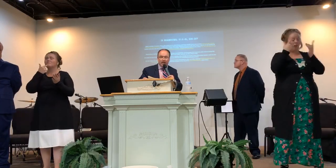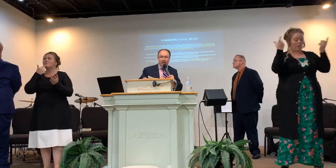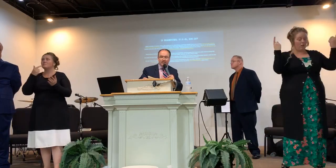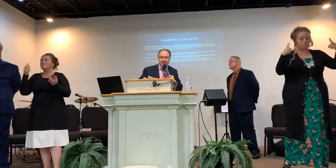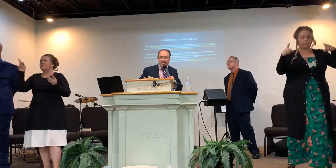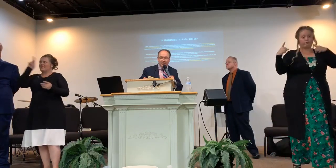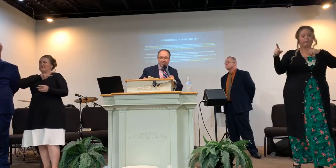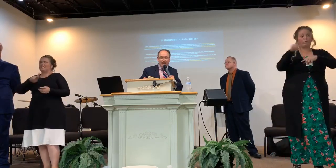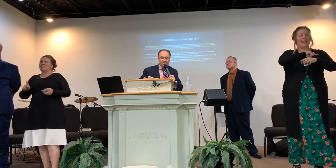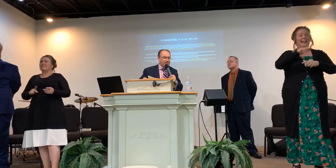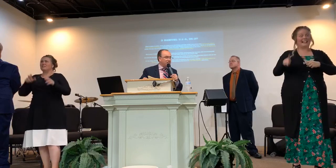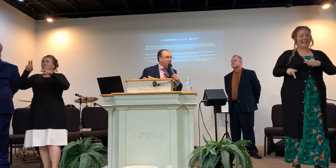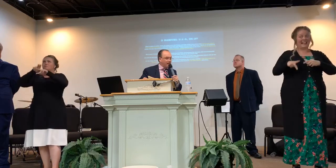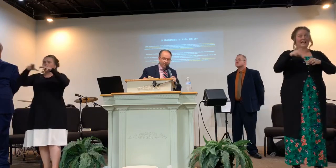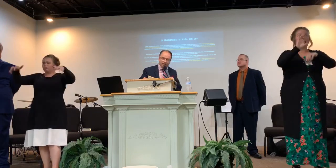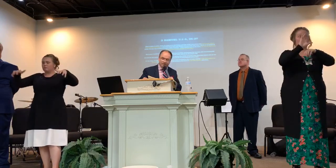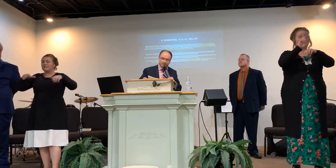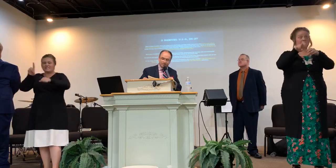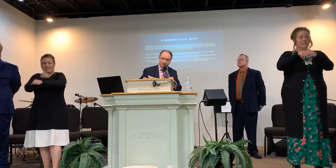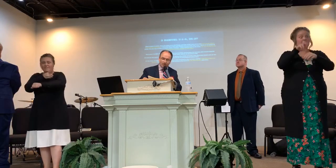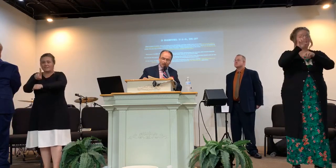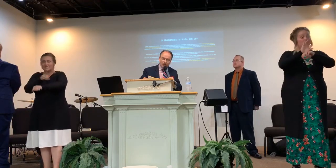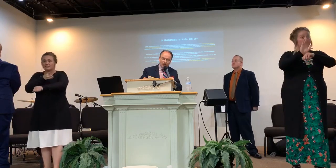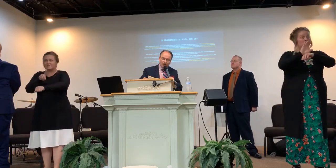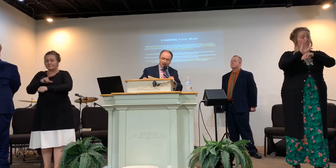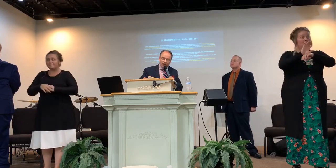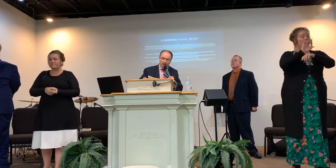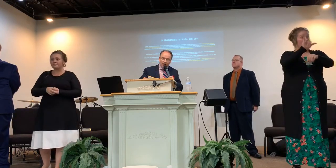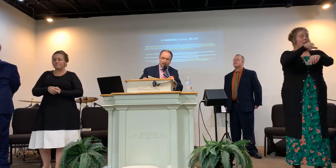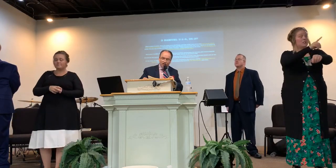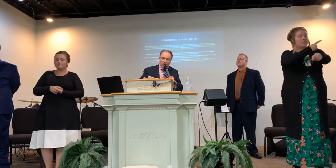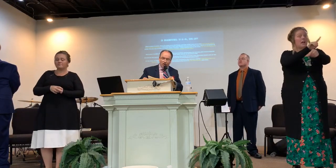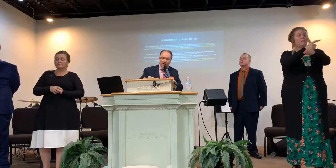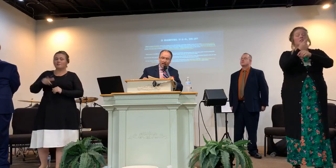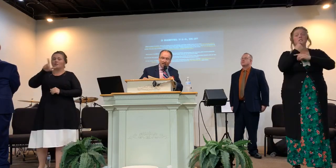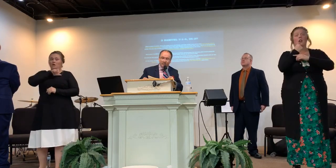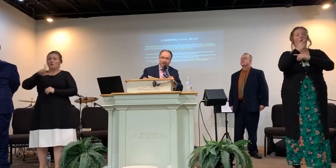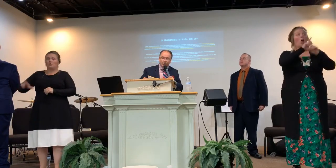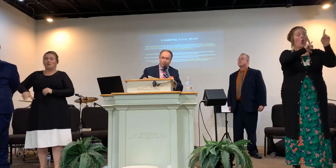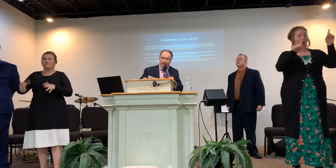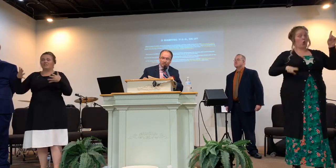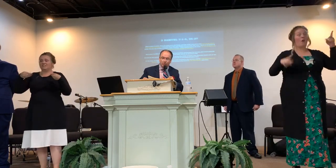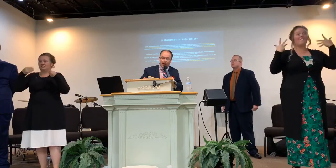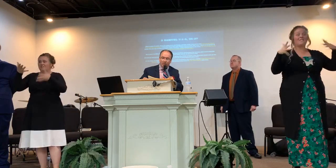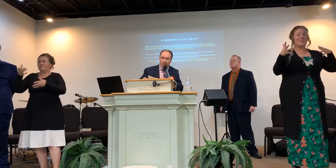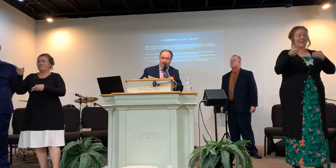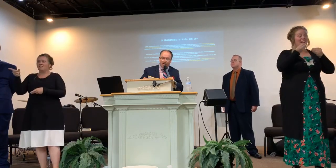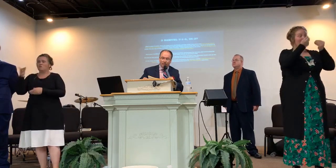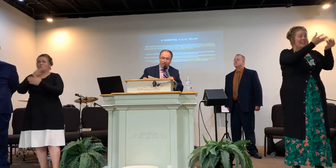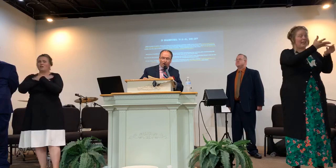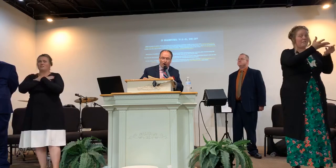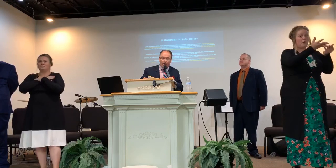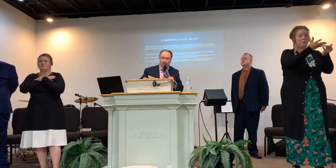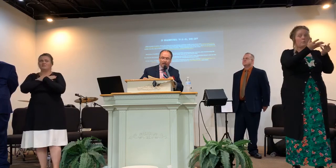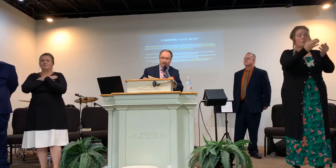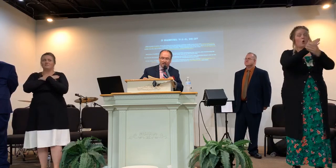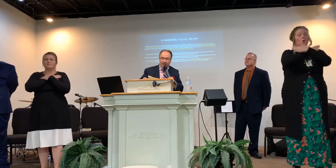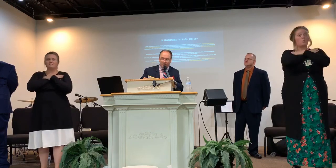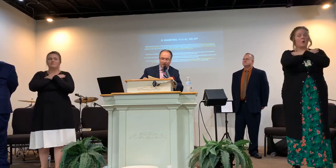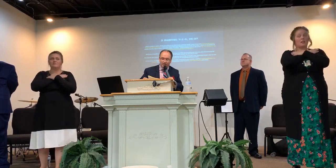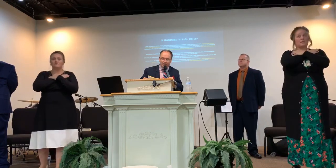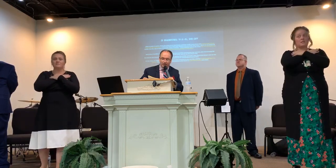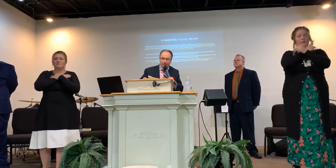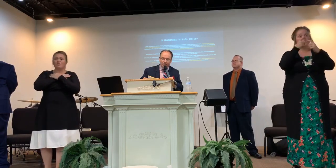when the king sat in his house. This is David. And the Lord had given him rest round about from all